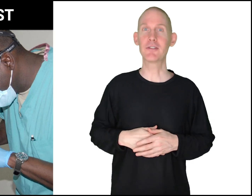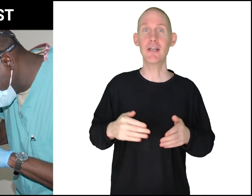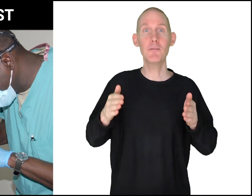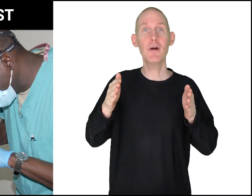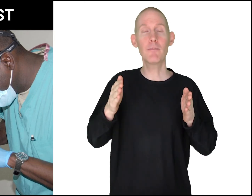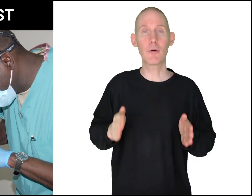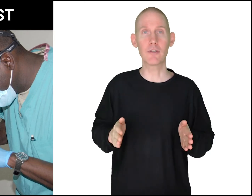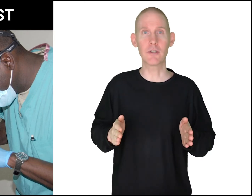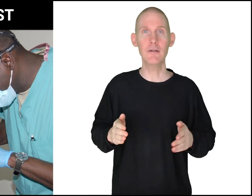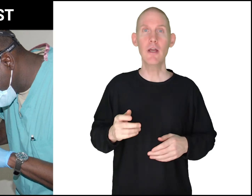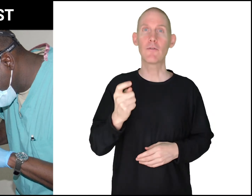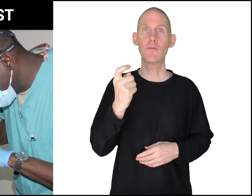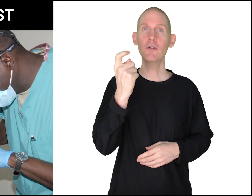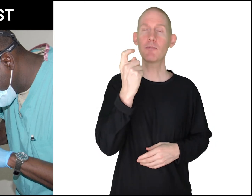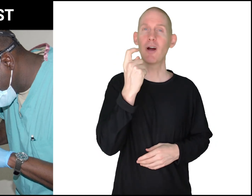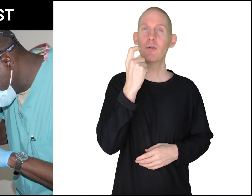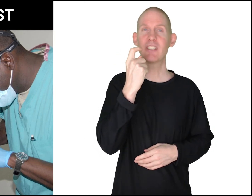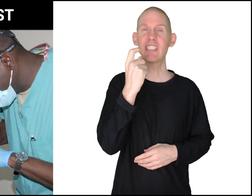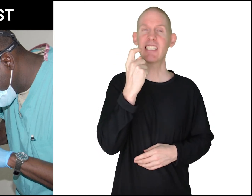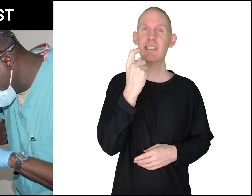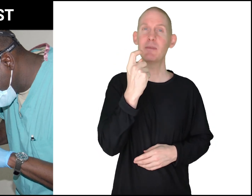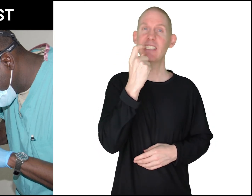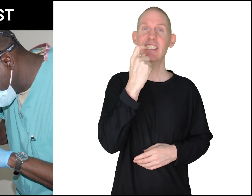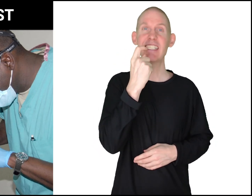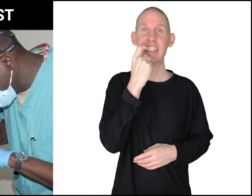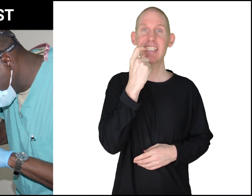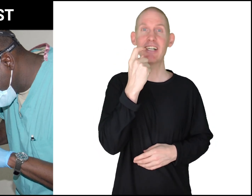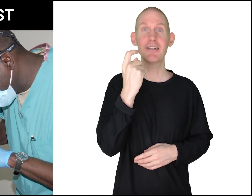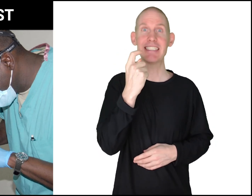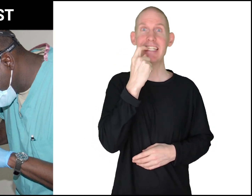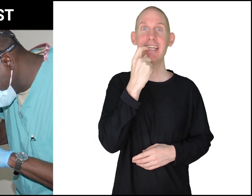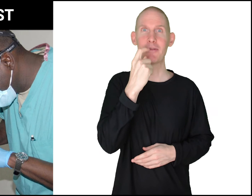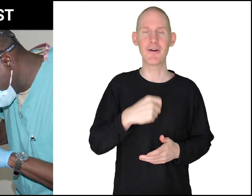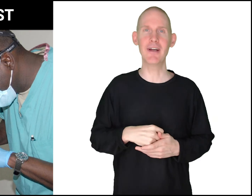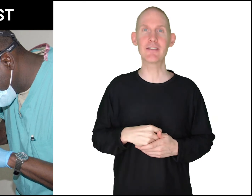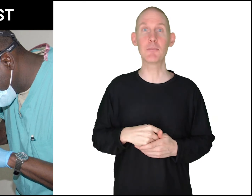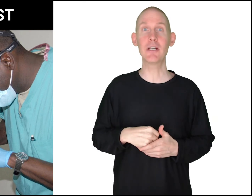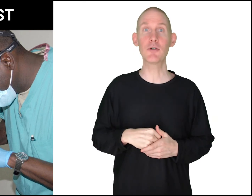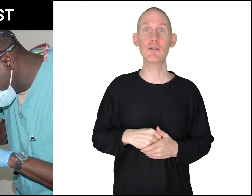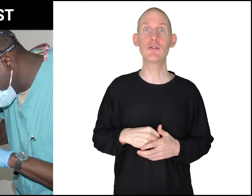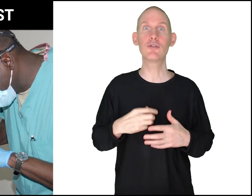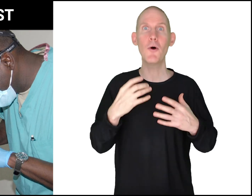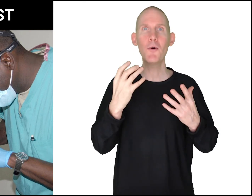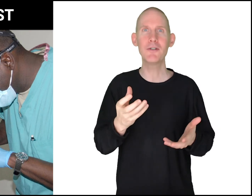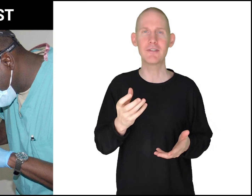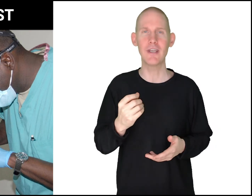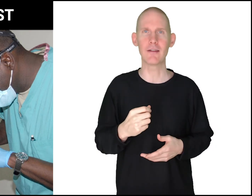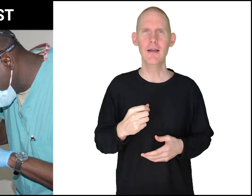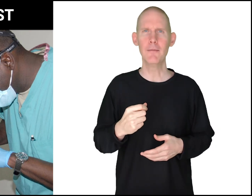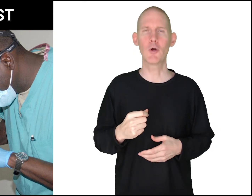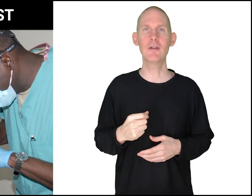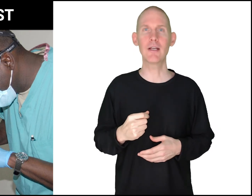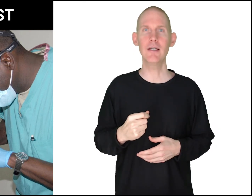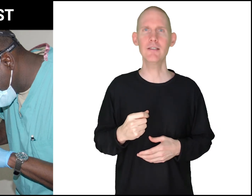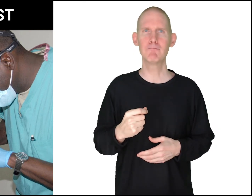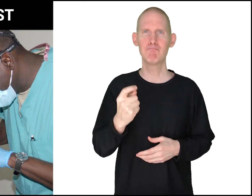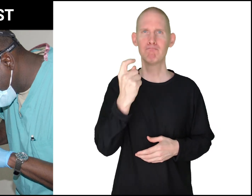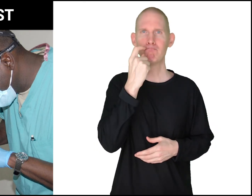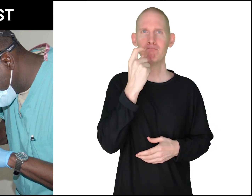second part, person. The first part, we're just going to indicate our teeth. All right, so make sure to show your teeth. Going like this